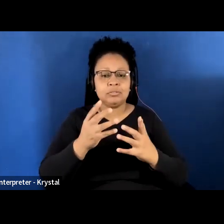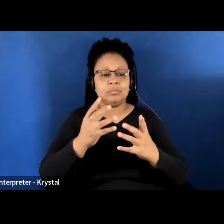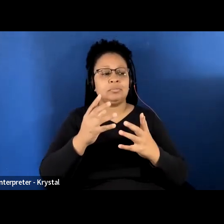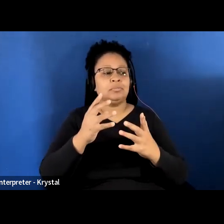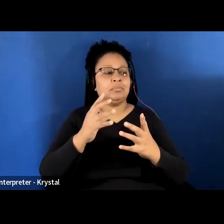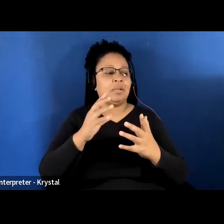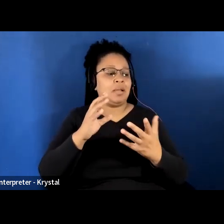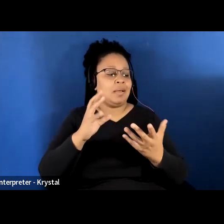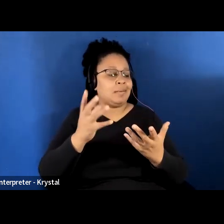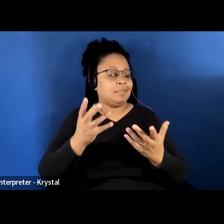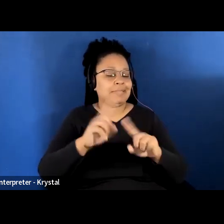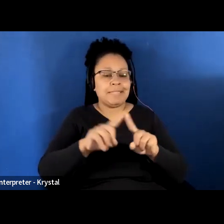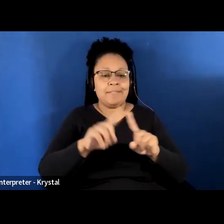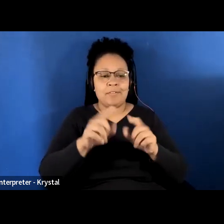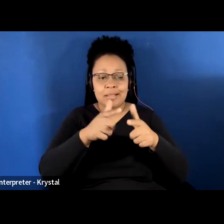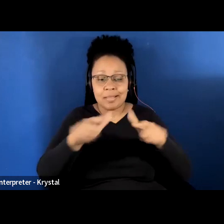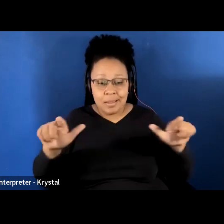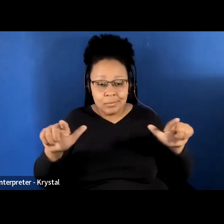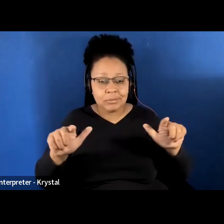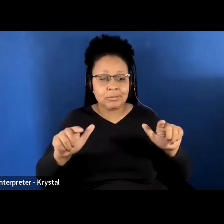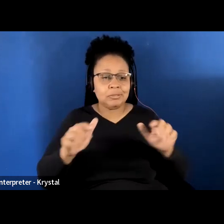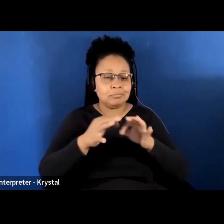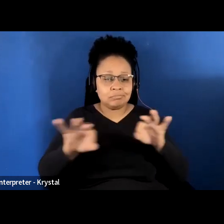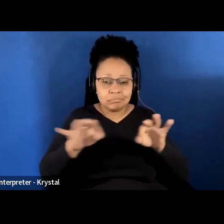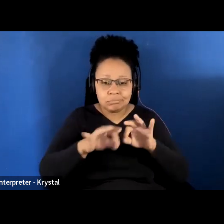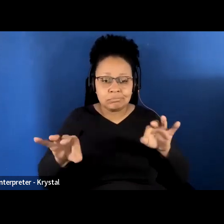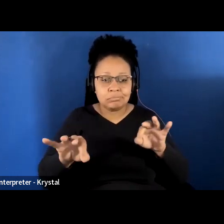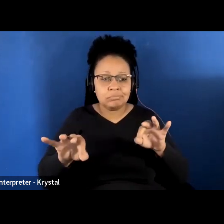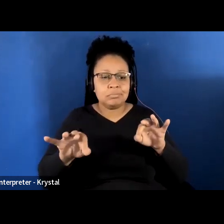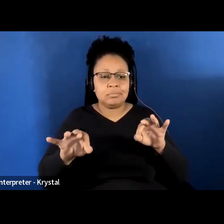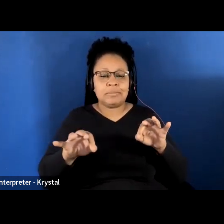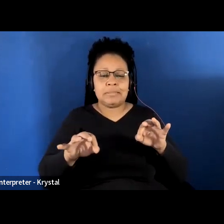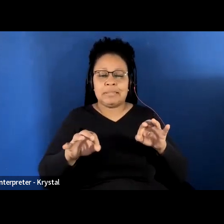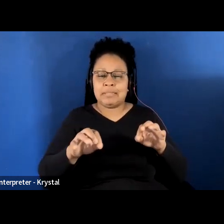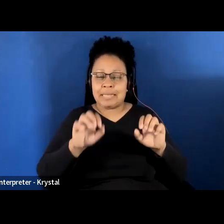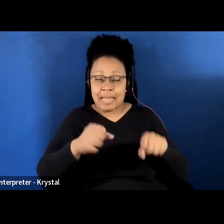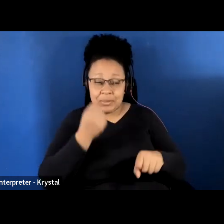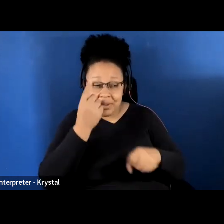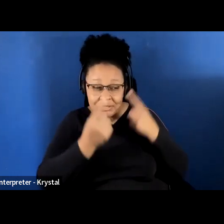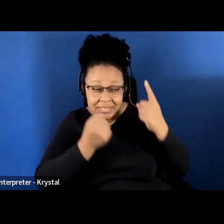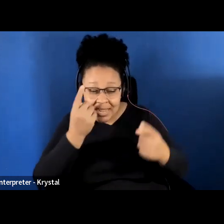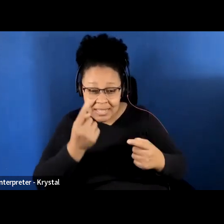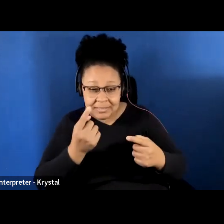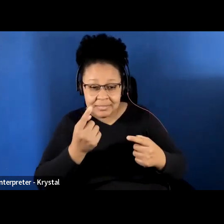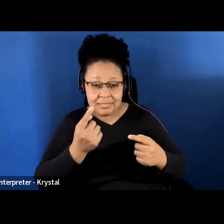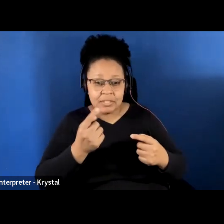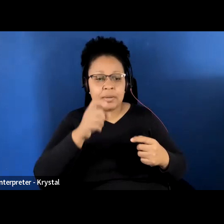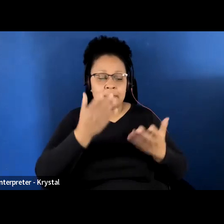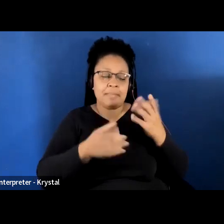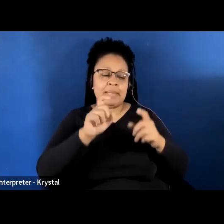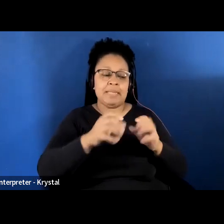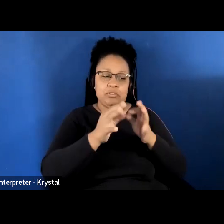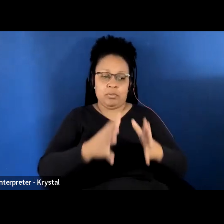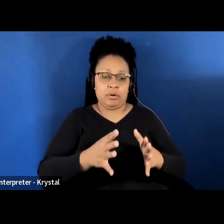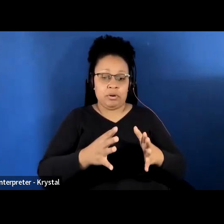clearly, and you may need an interpreter. And that's not just for your deaf consumers, it may be for consumers who speak another language as